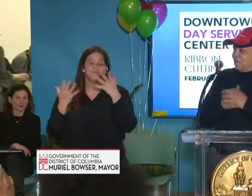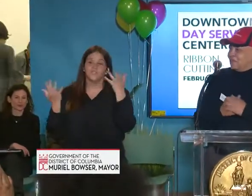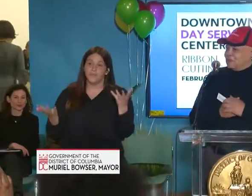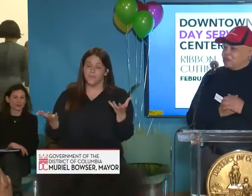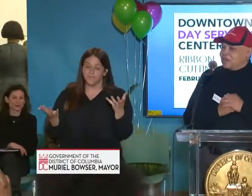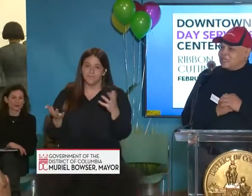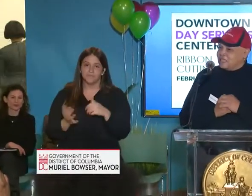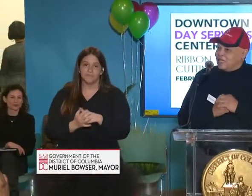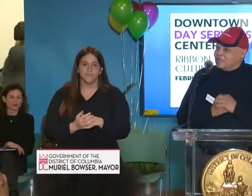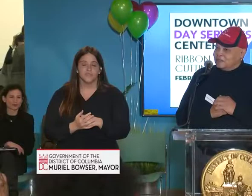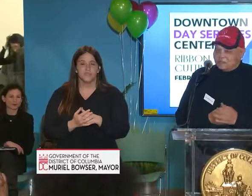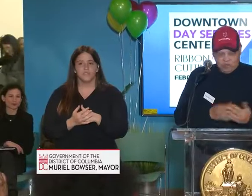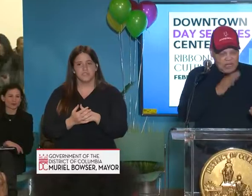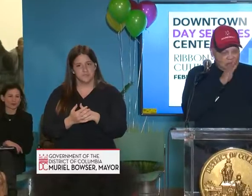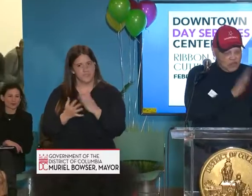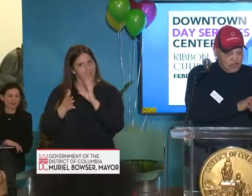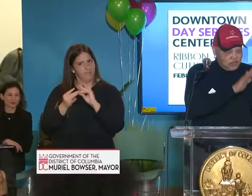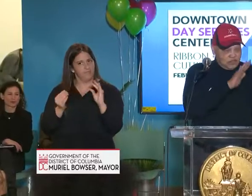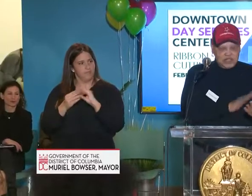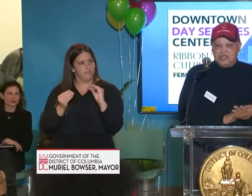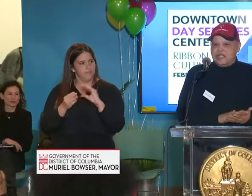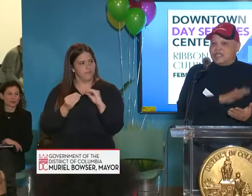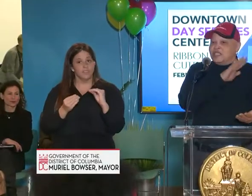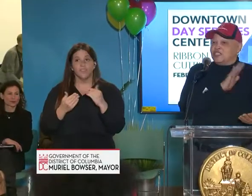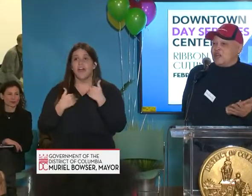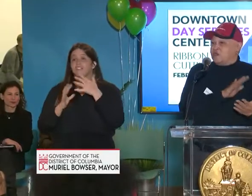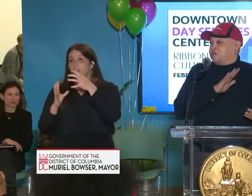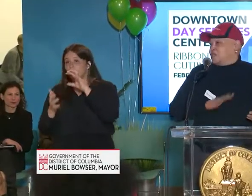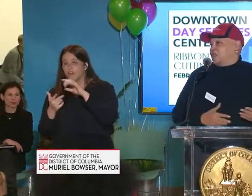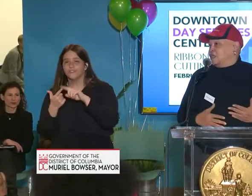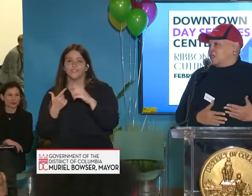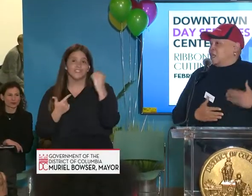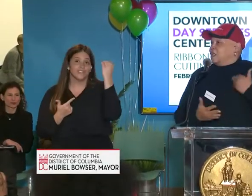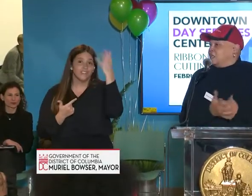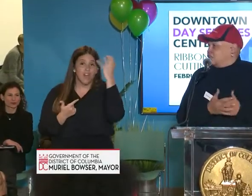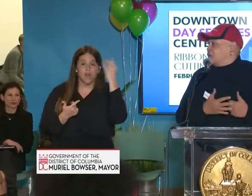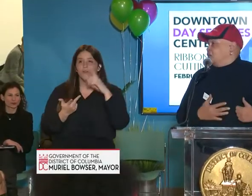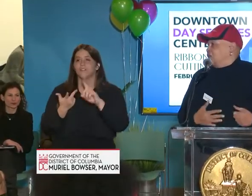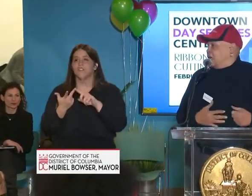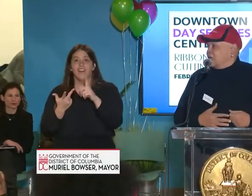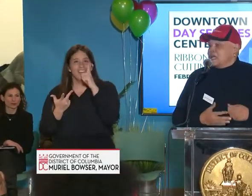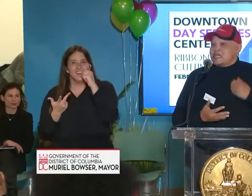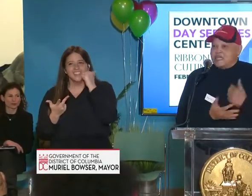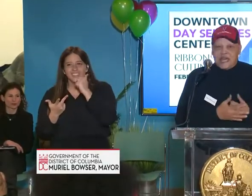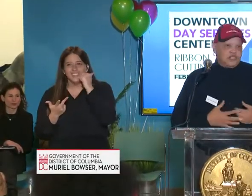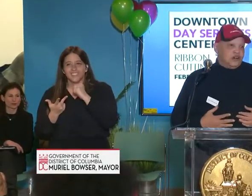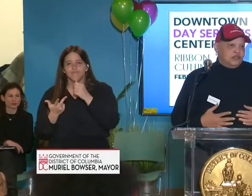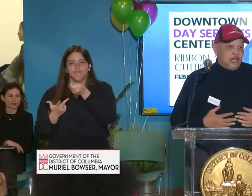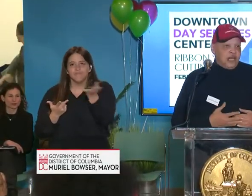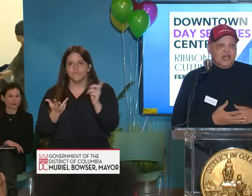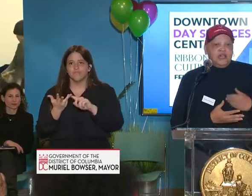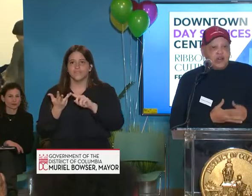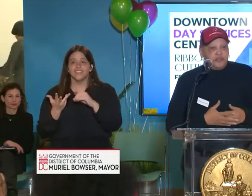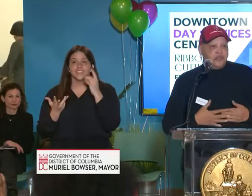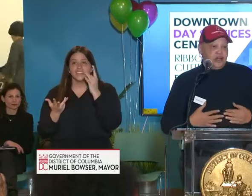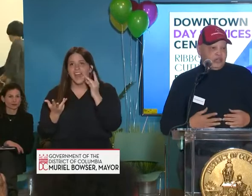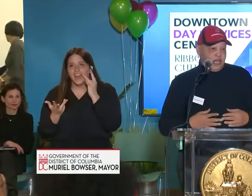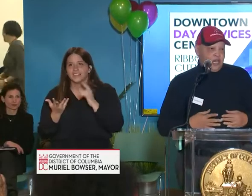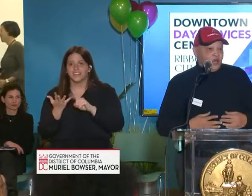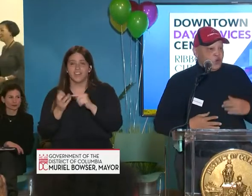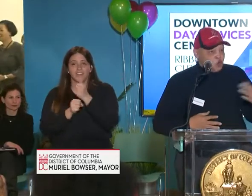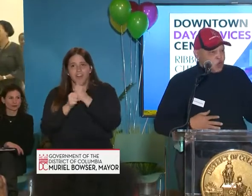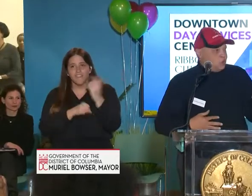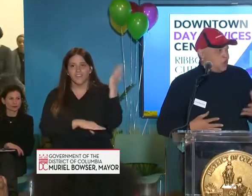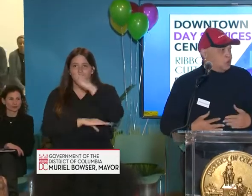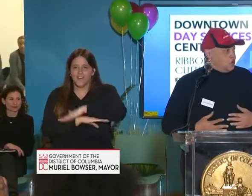So, with that said, we have laundry facilities, shower facilities, lunch every day, snacks all day, coffee